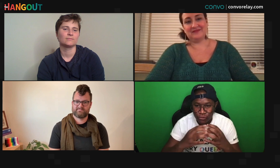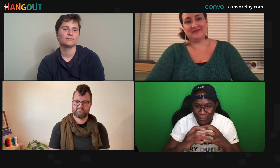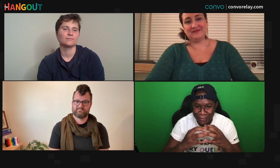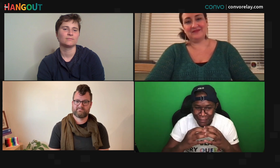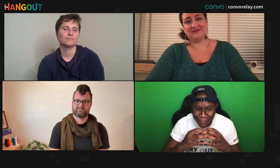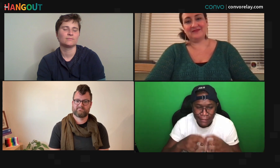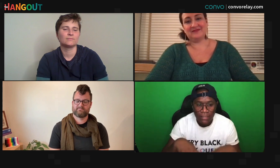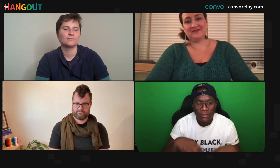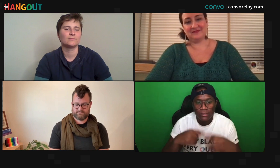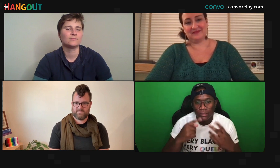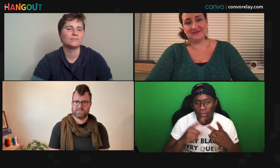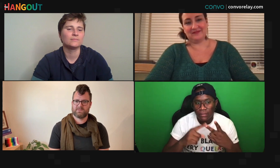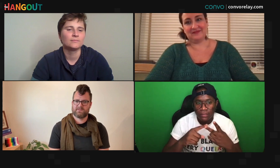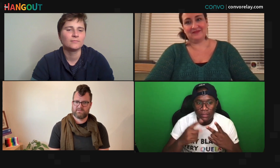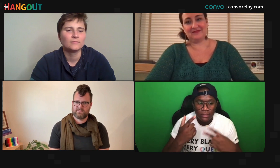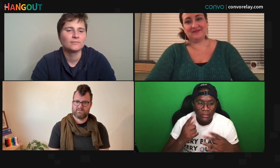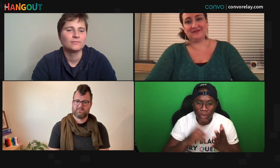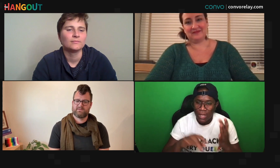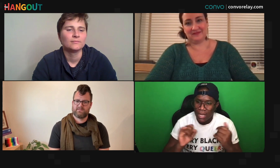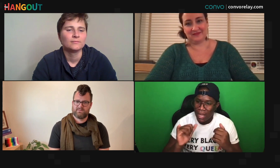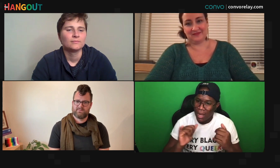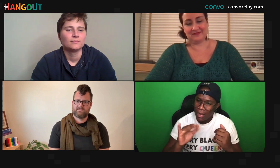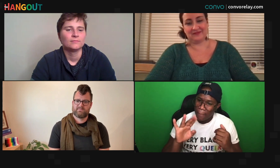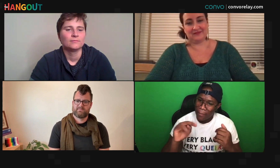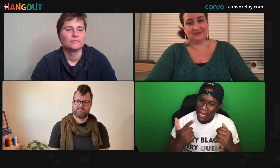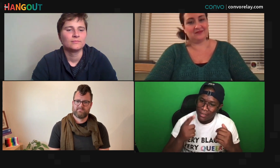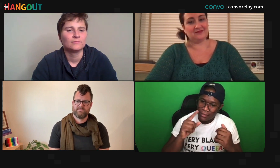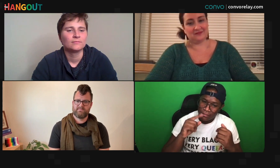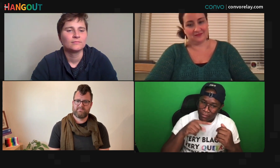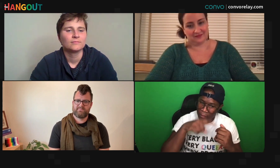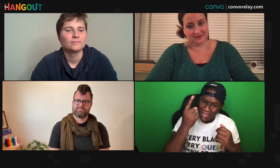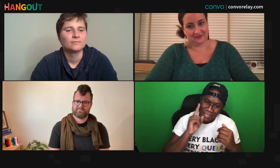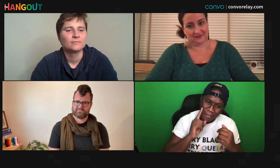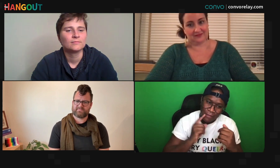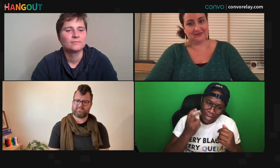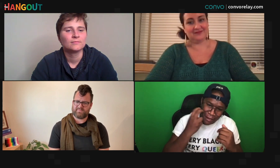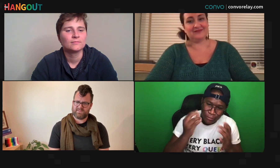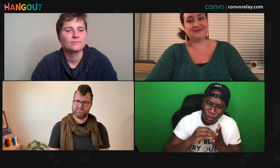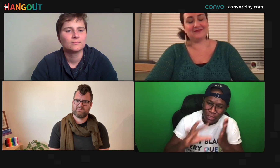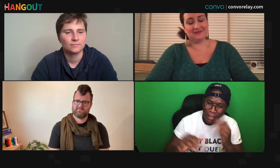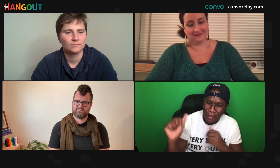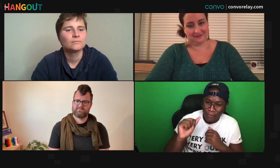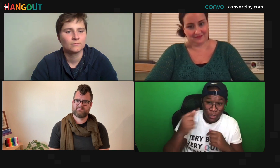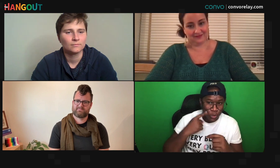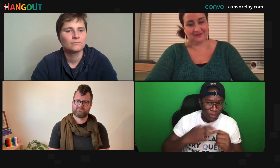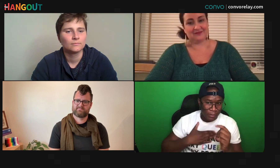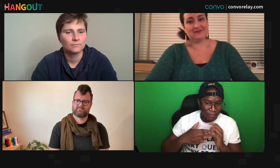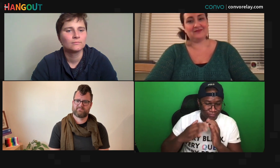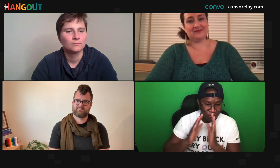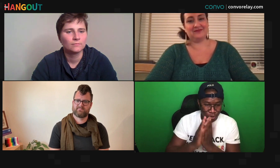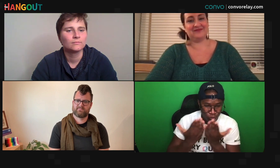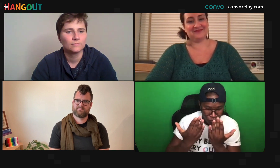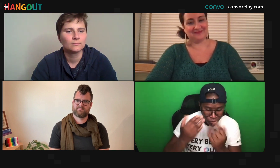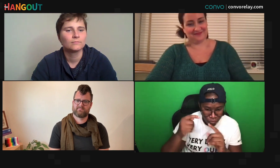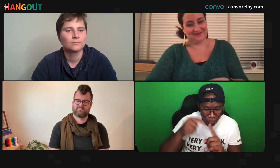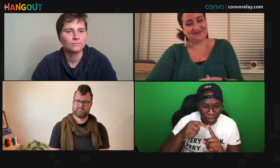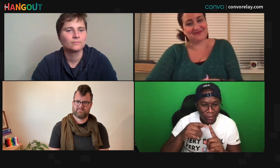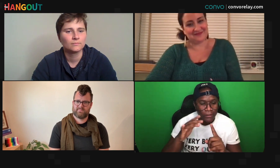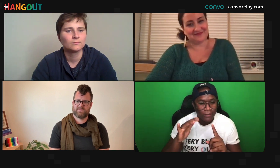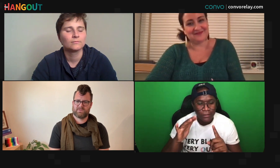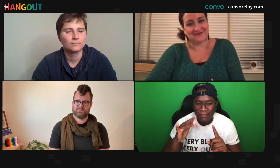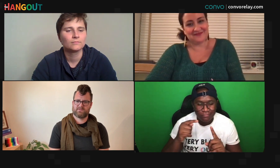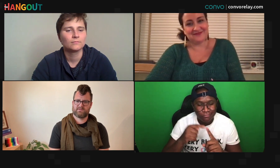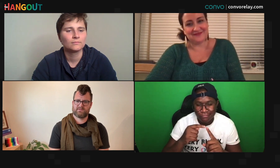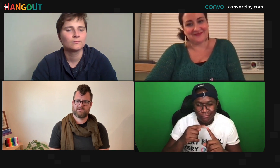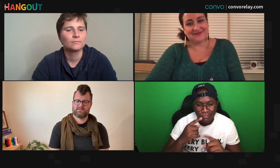at the important topics. For example, talking about intersexuality and what it's like being a Black, deaf,